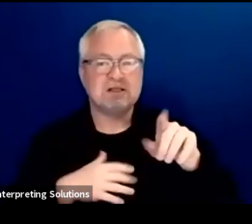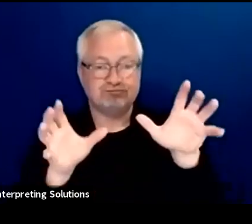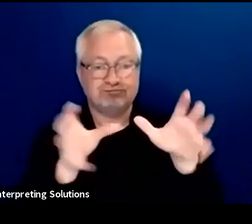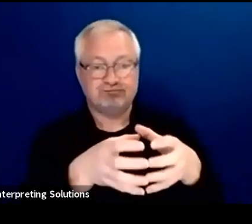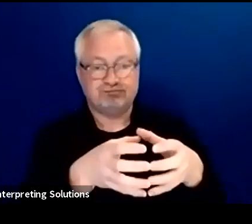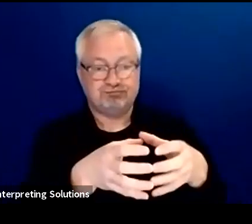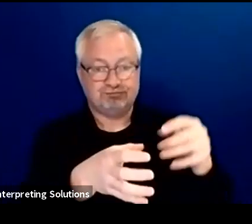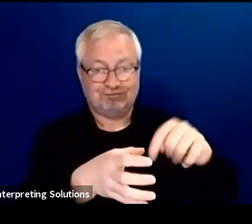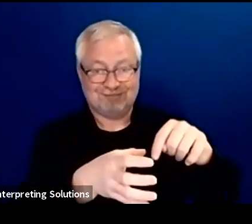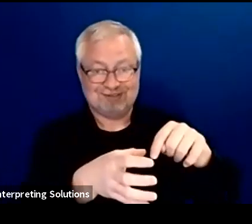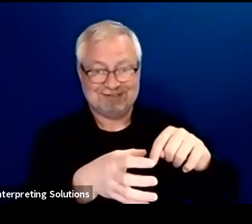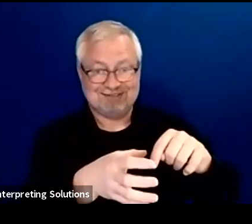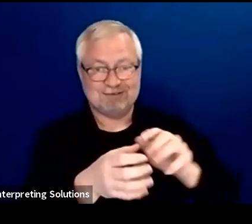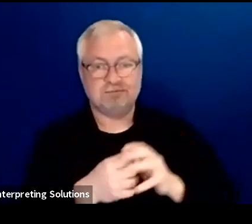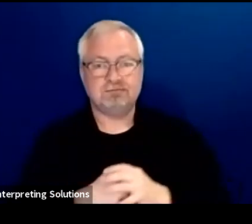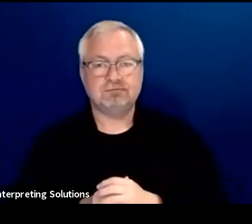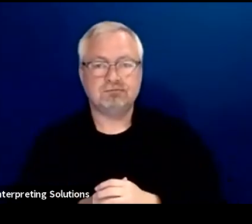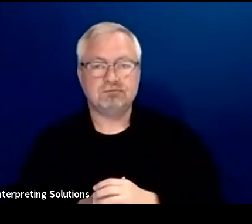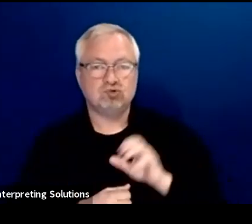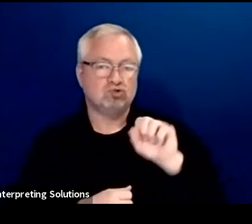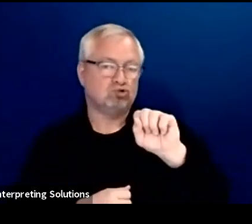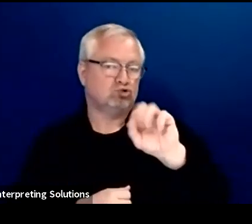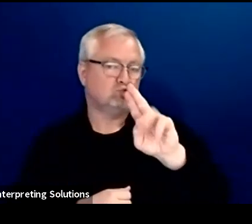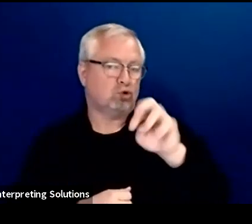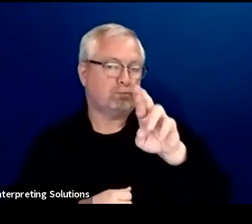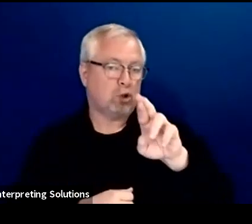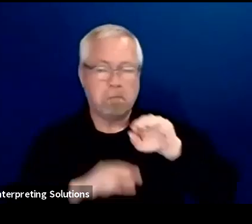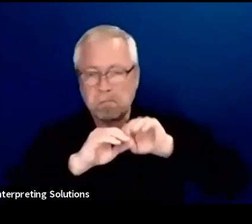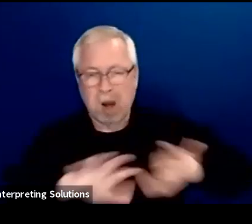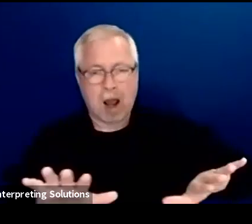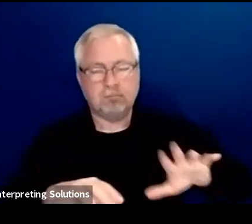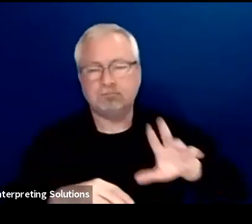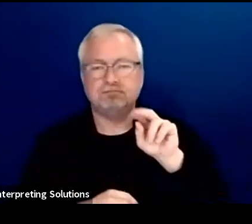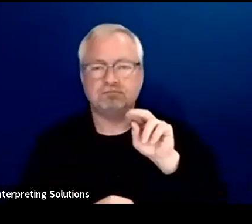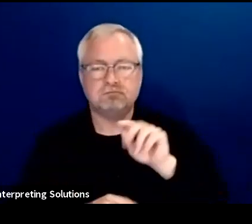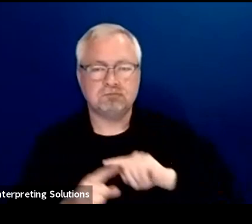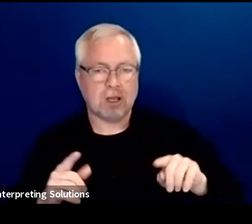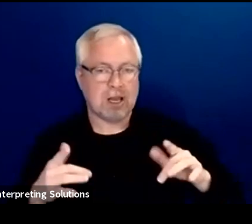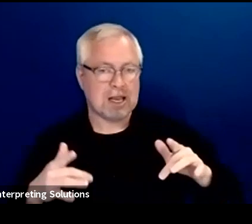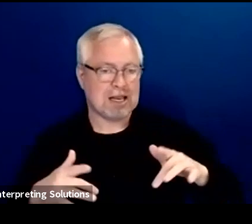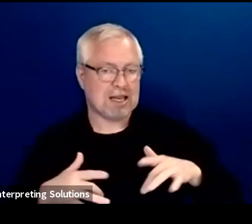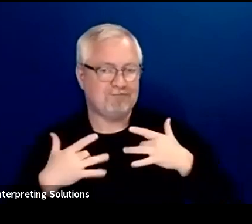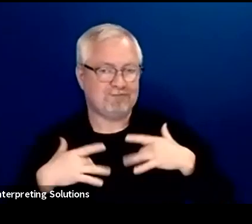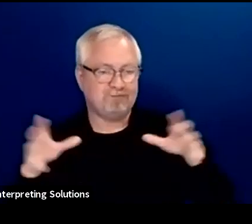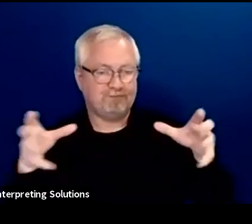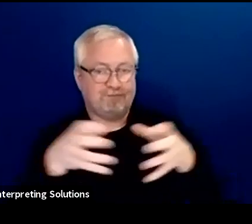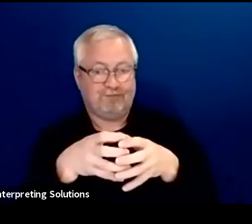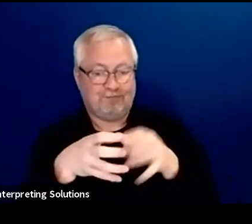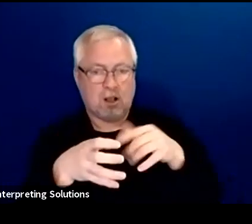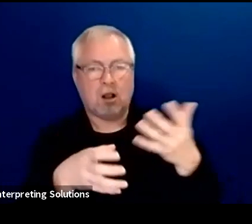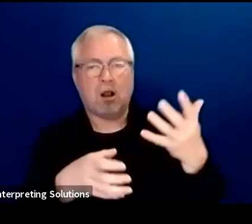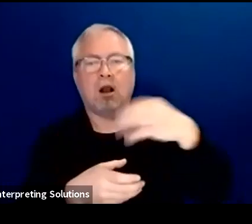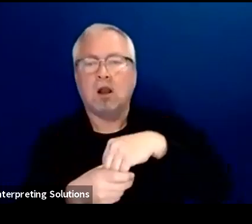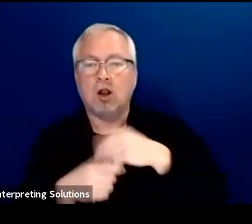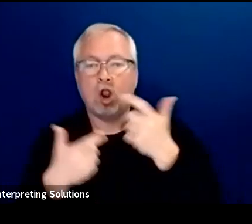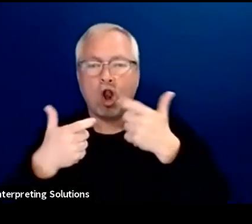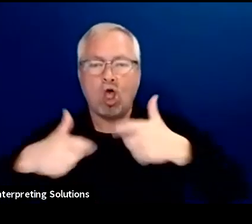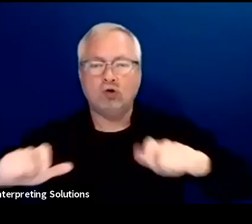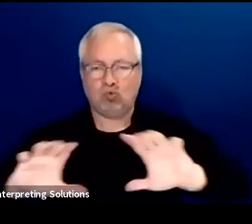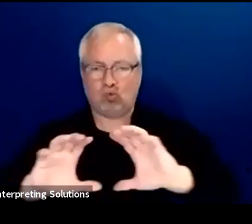super spreader as much as the event included some large groups of individuals